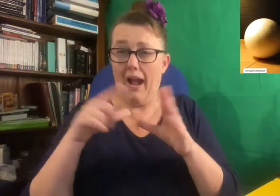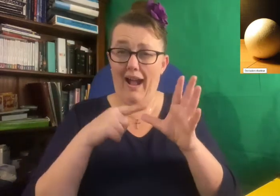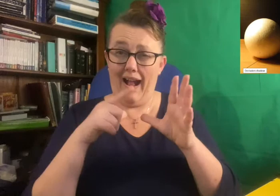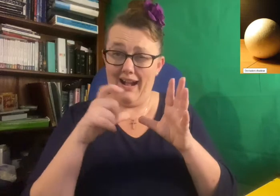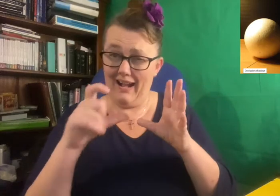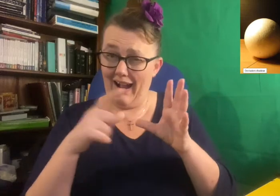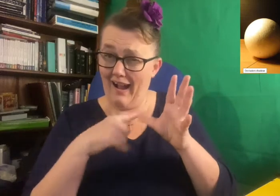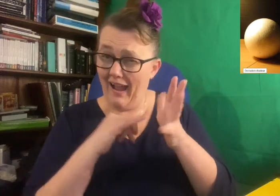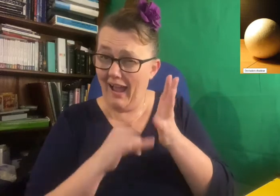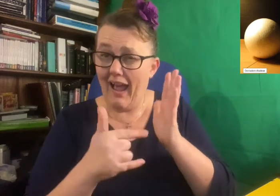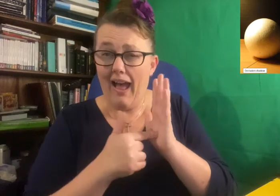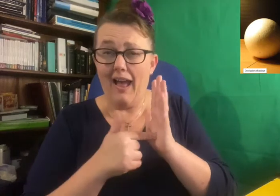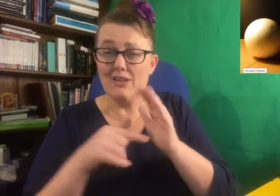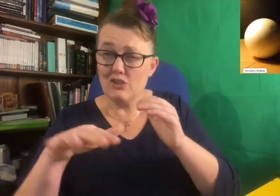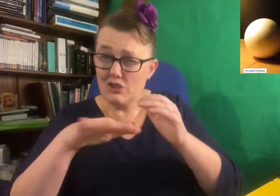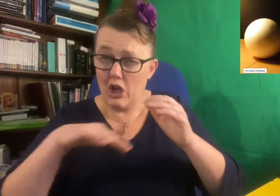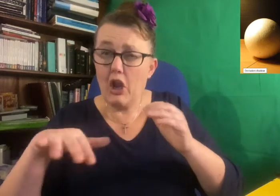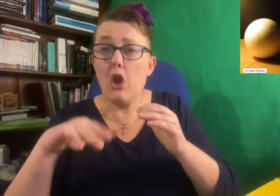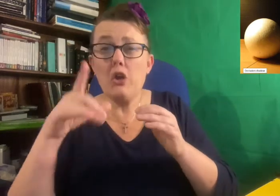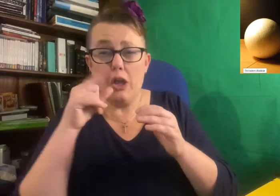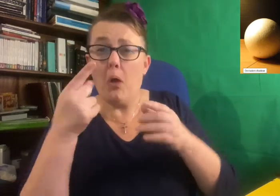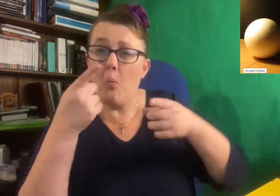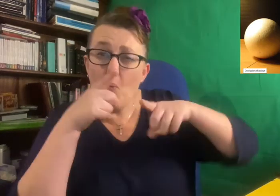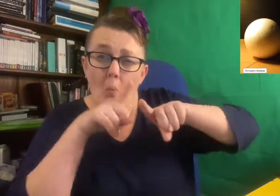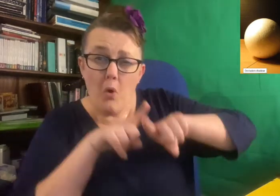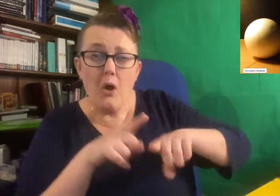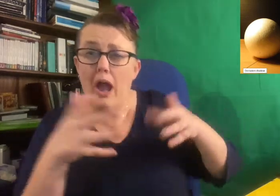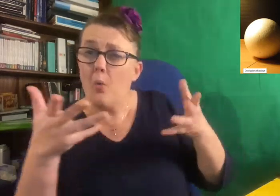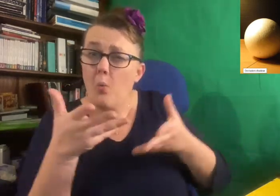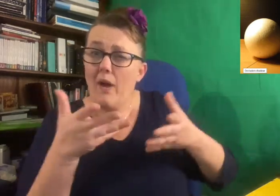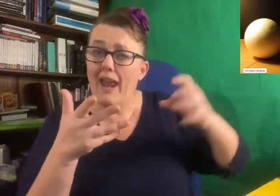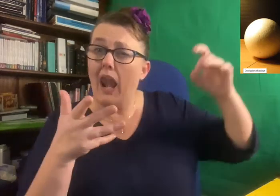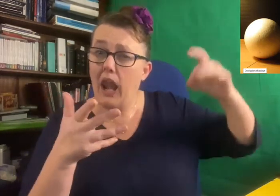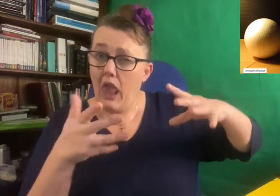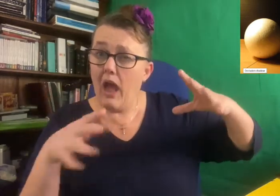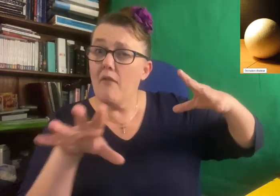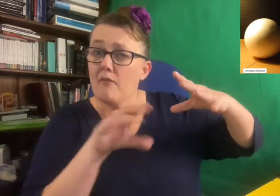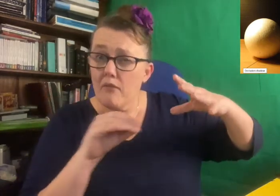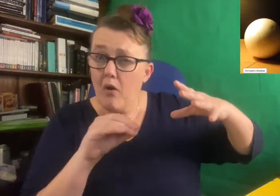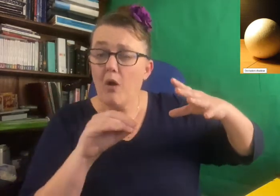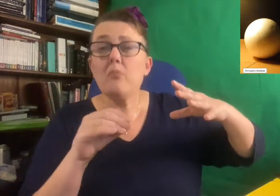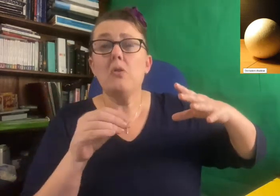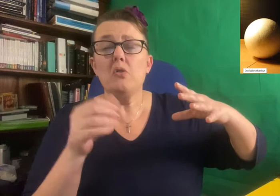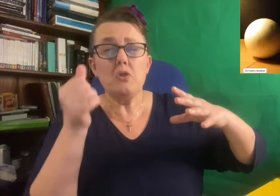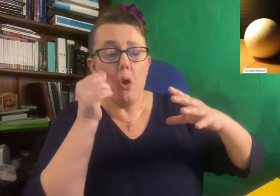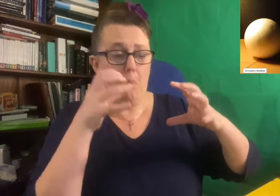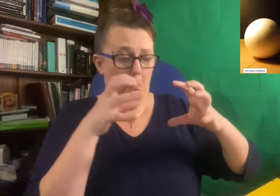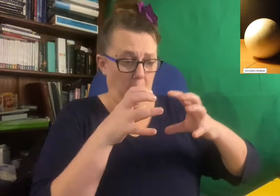When you look at the cast shadow, you can work out where the direct light is coming